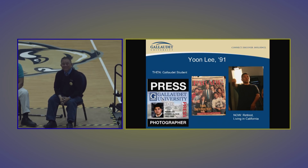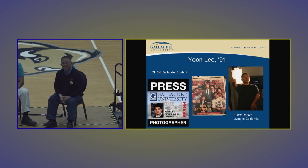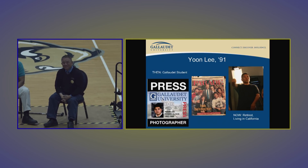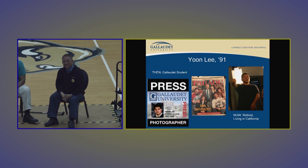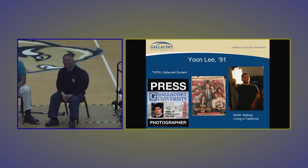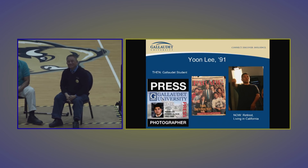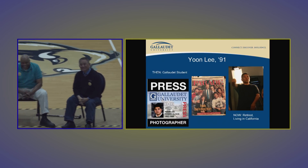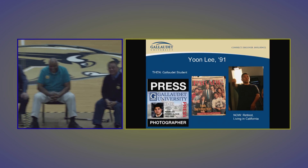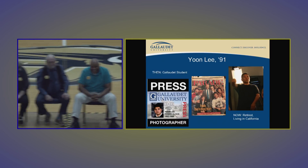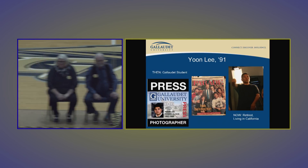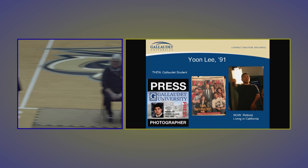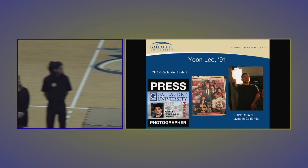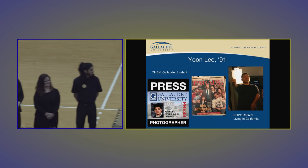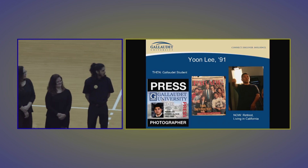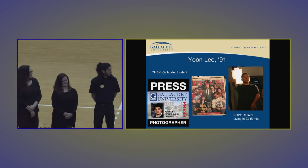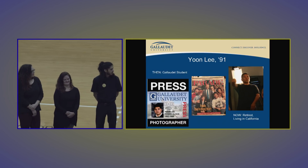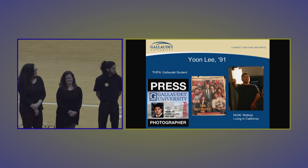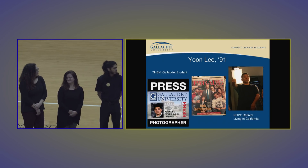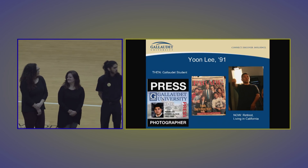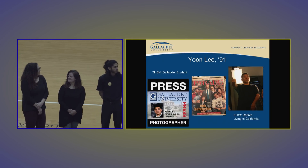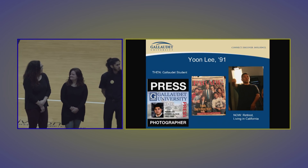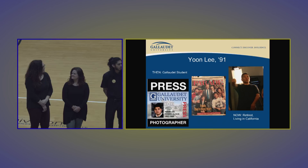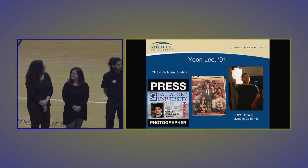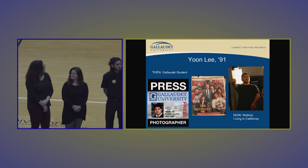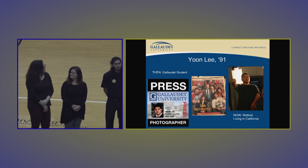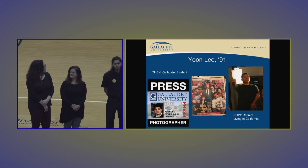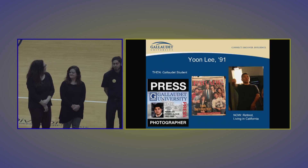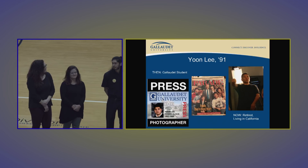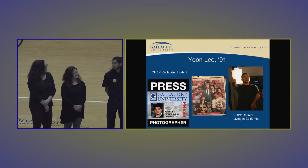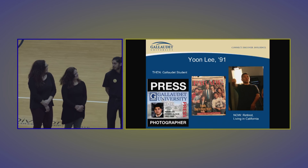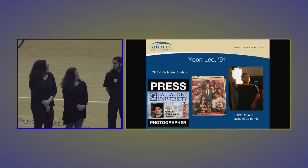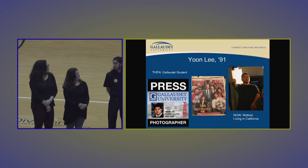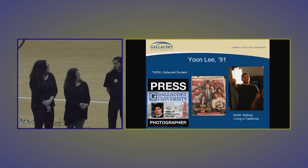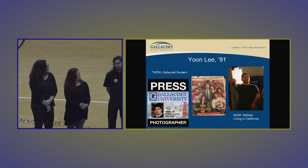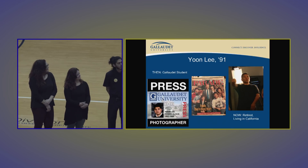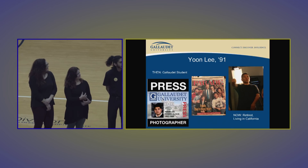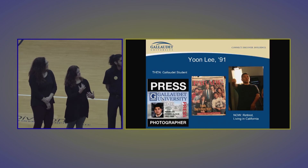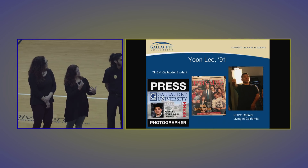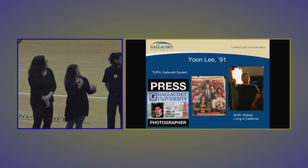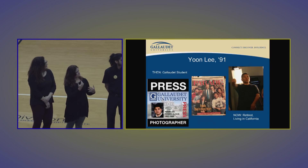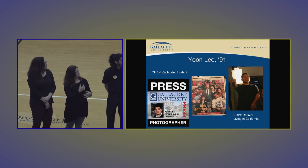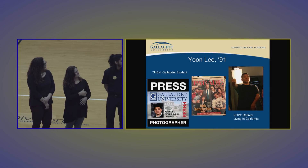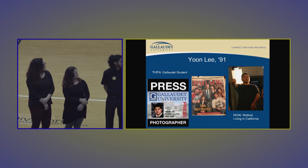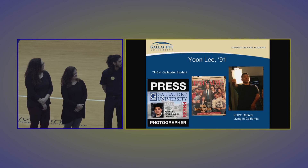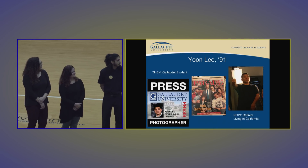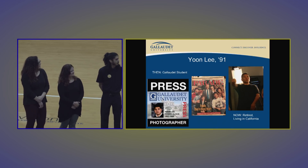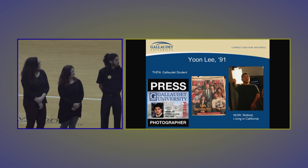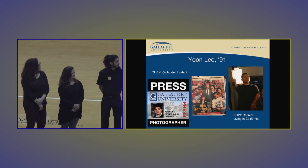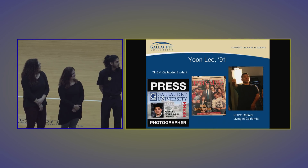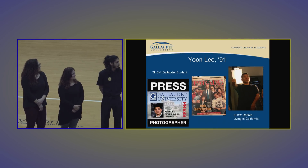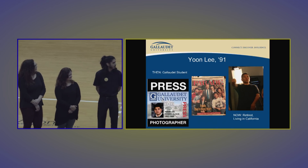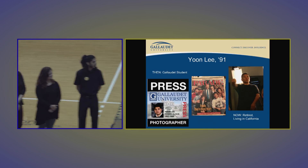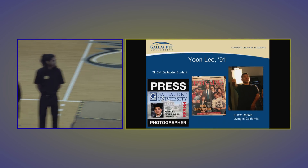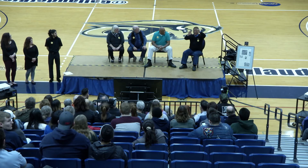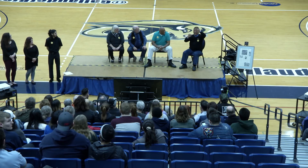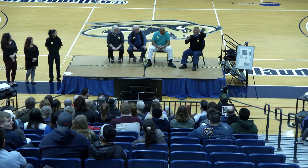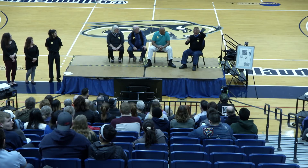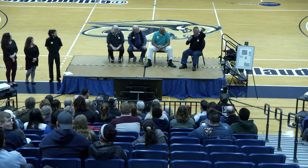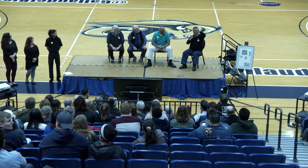to LA at 10, and then continued until I came into Gallaudet. And I now live